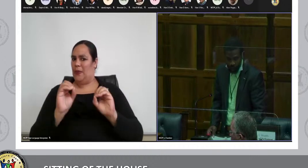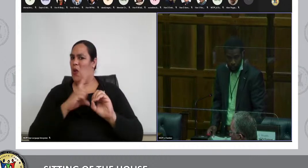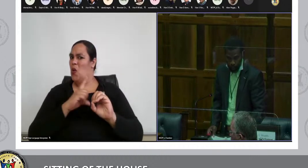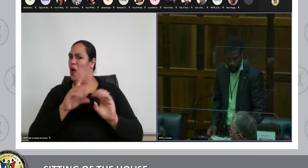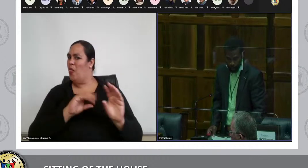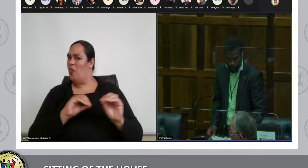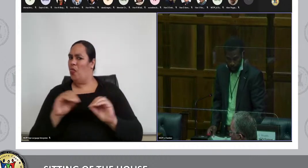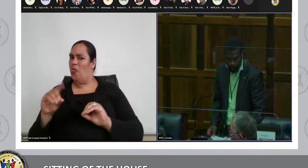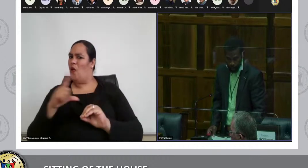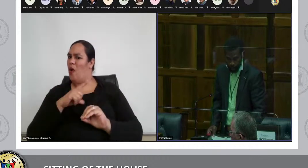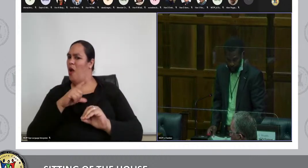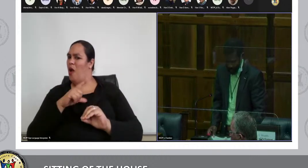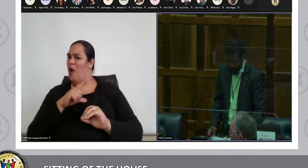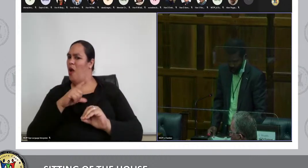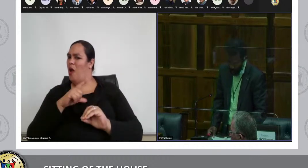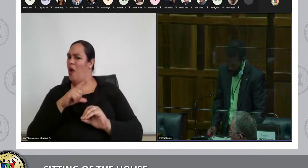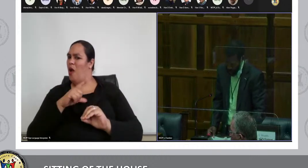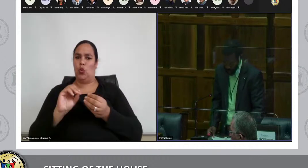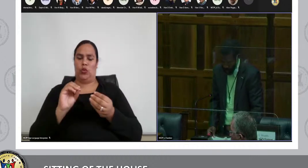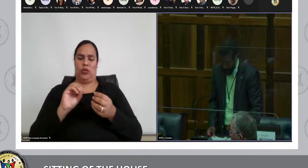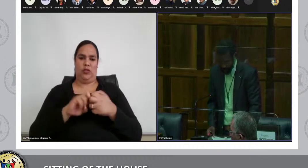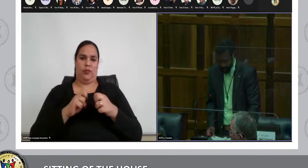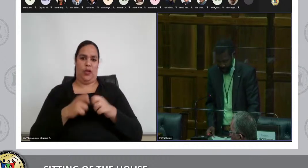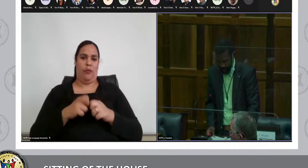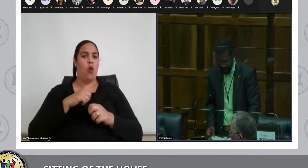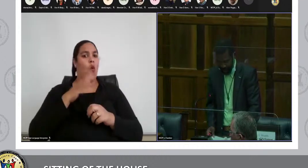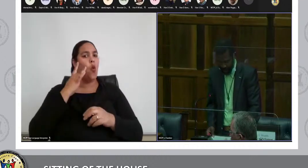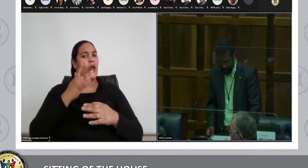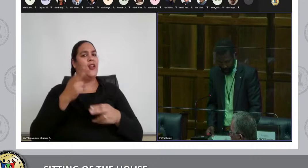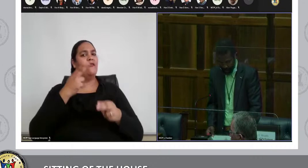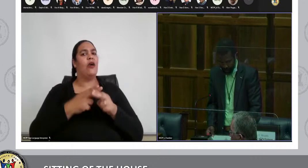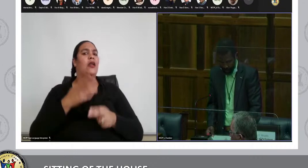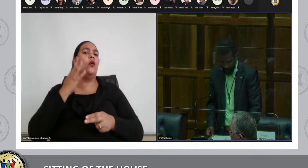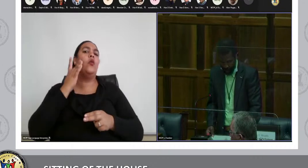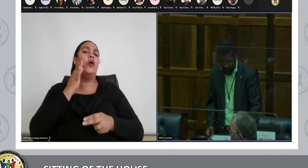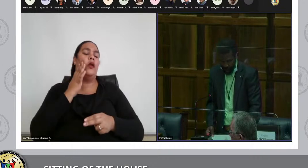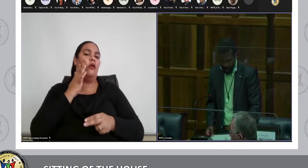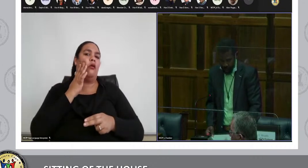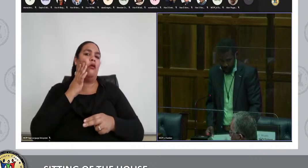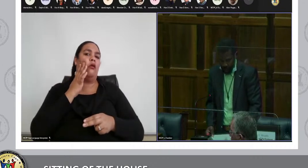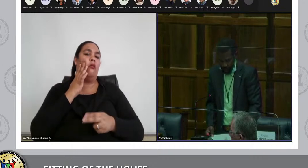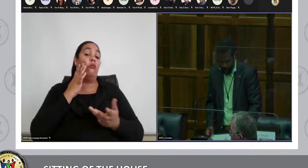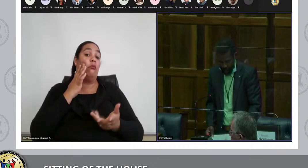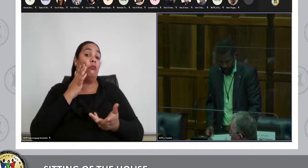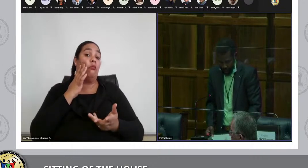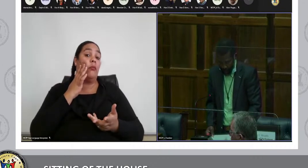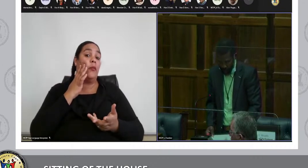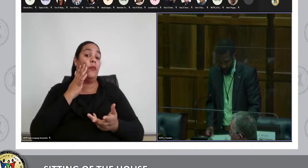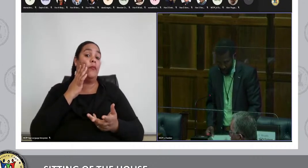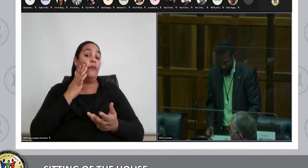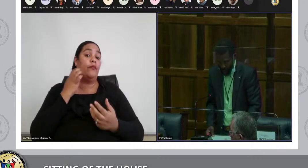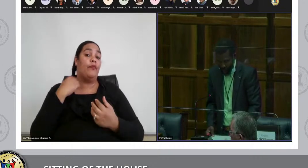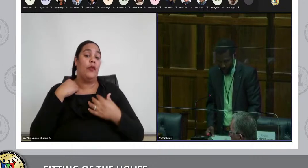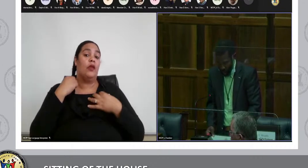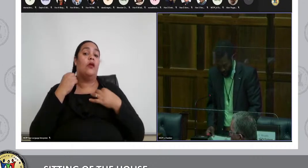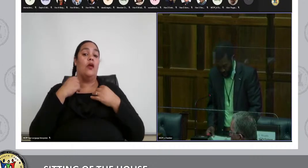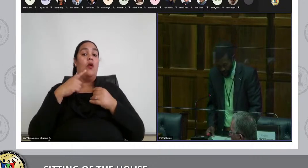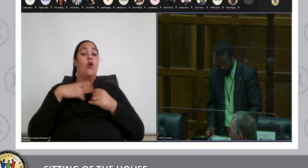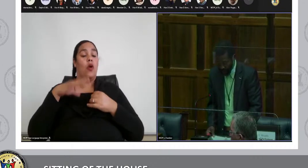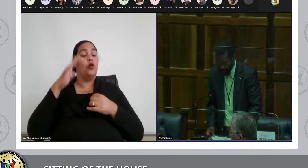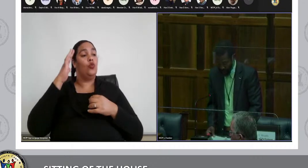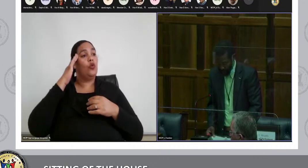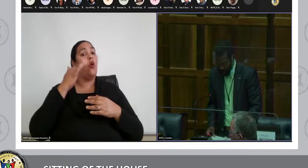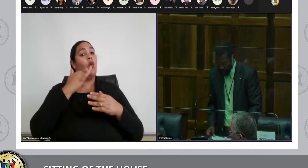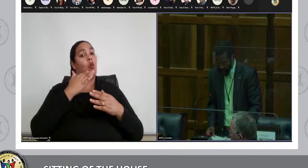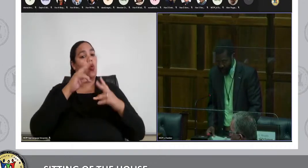so long to conclude this matter? When will this matter be finalized? We would like to know who